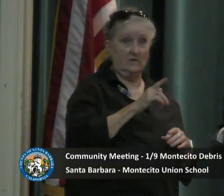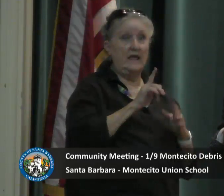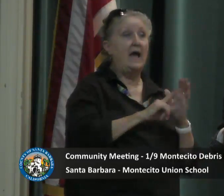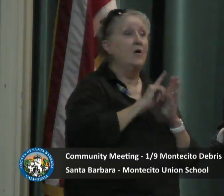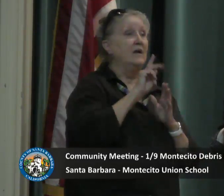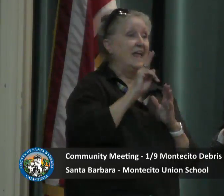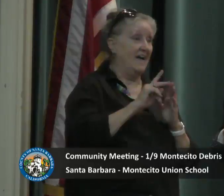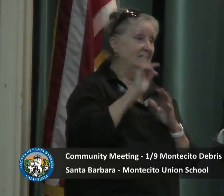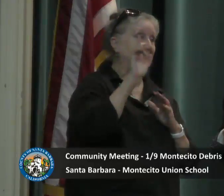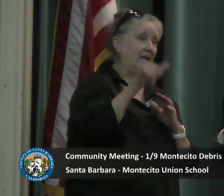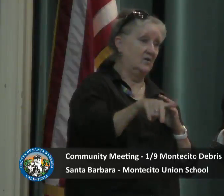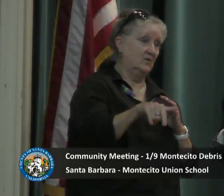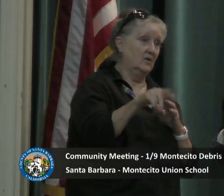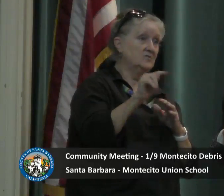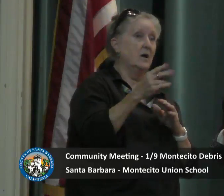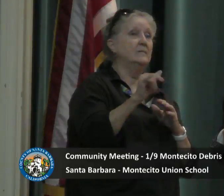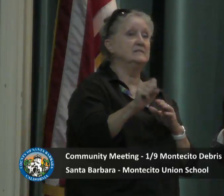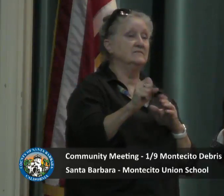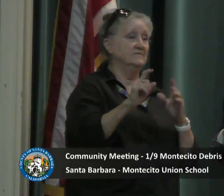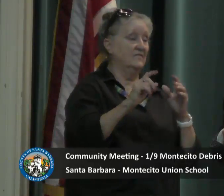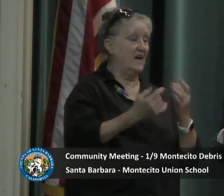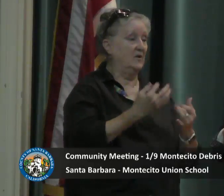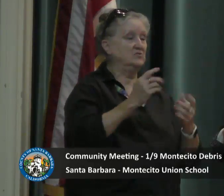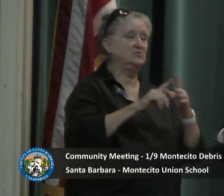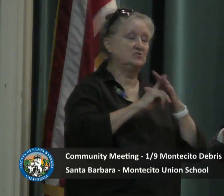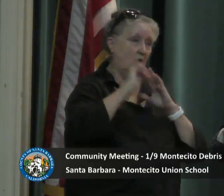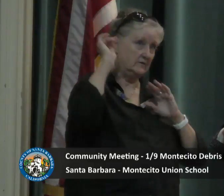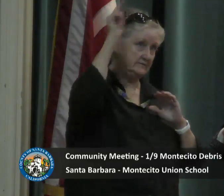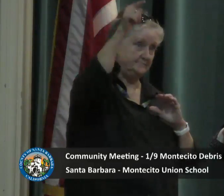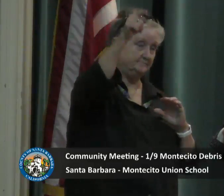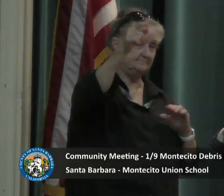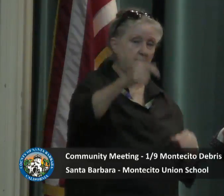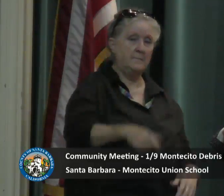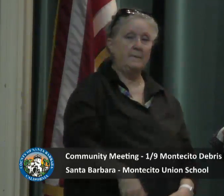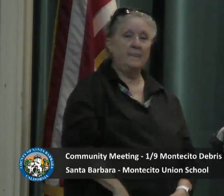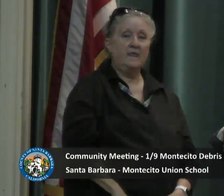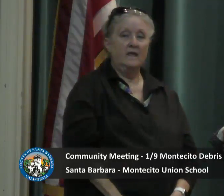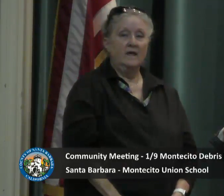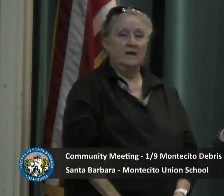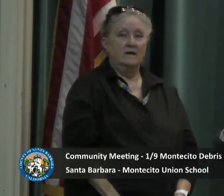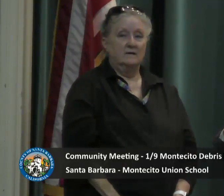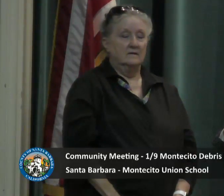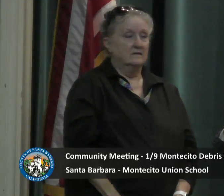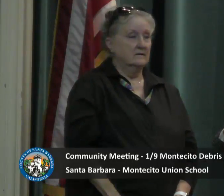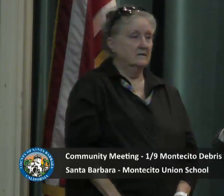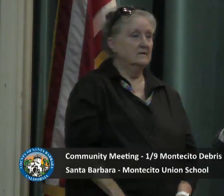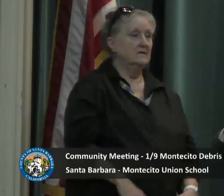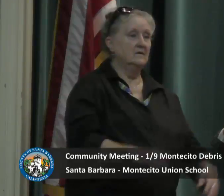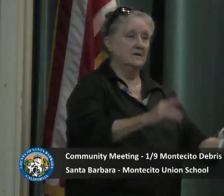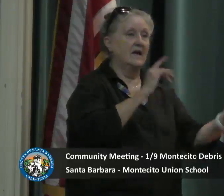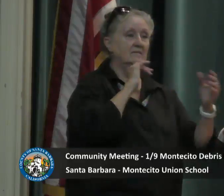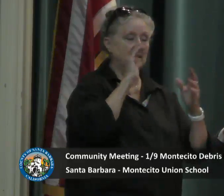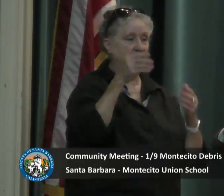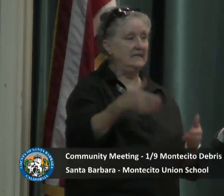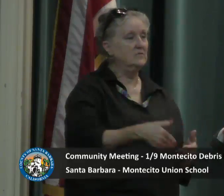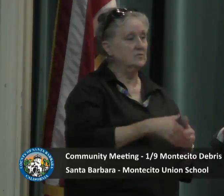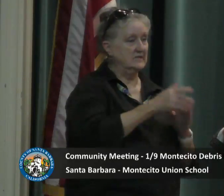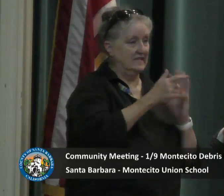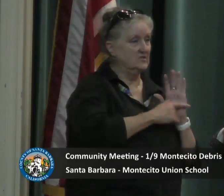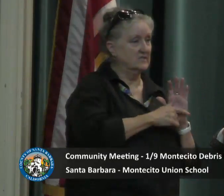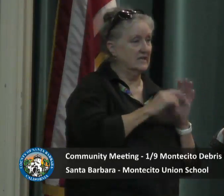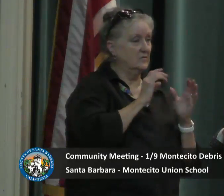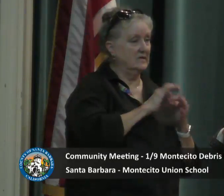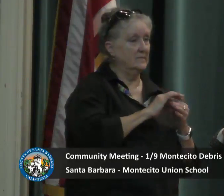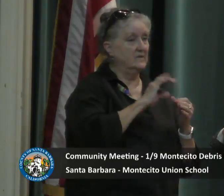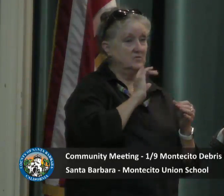a half later, the Thomas fire started. So I actually have introduced legislation when it comes to